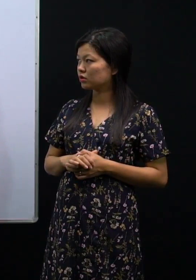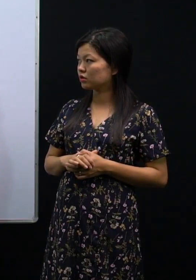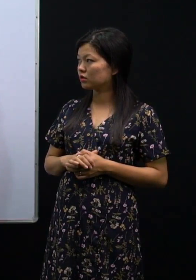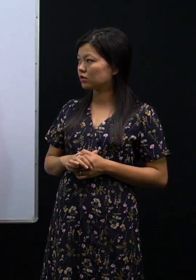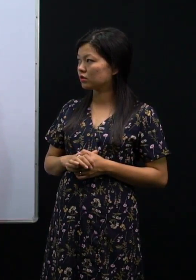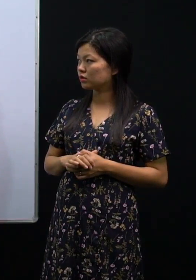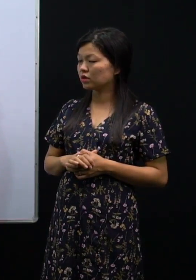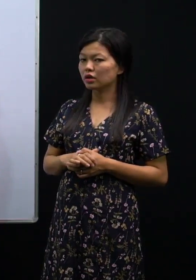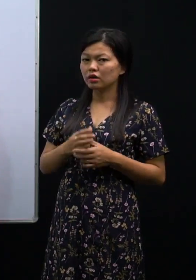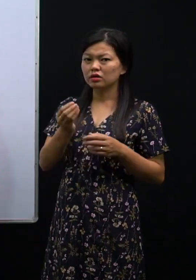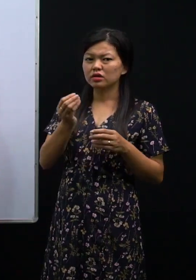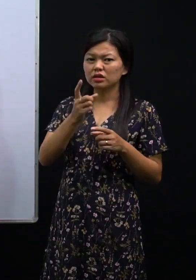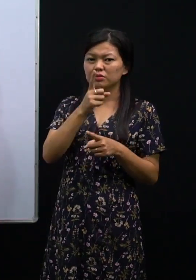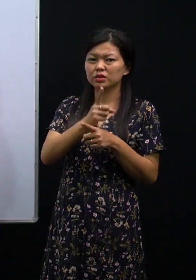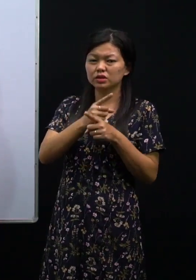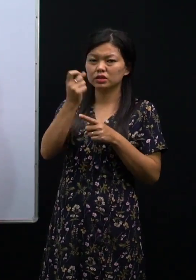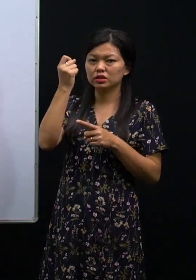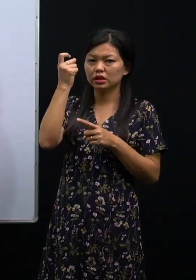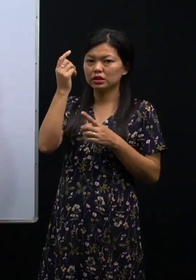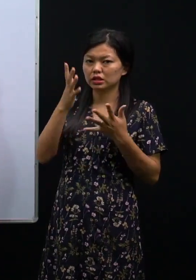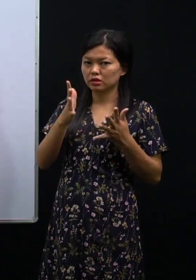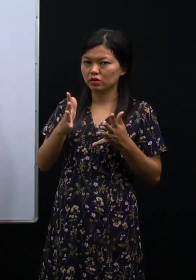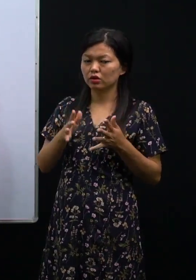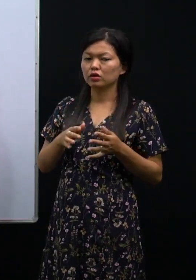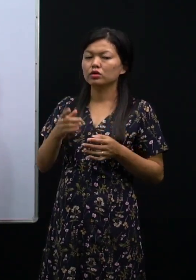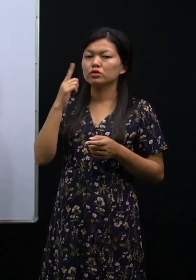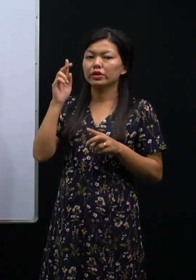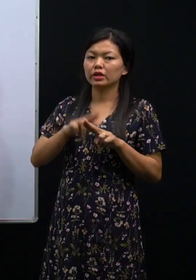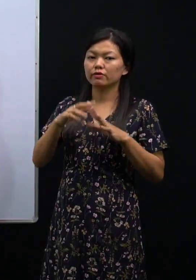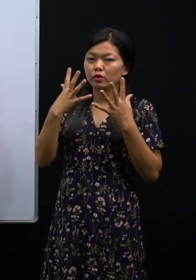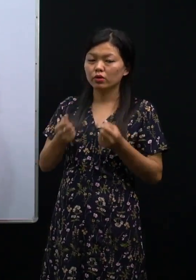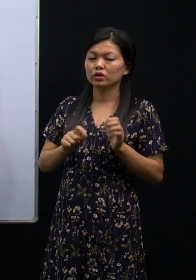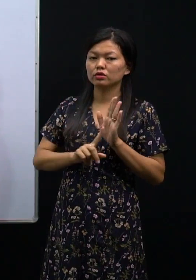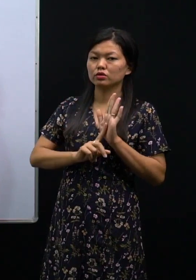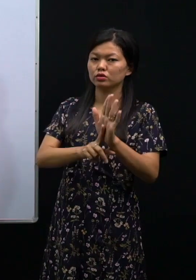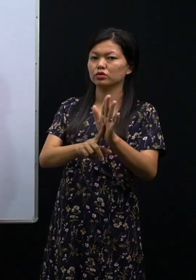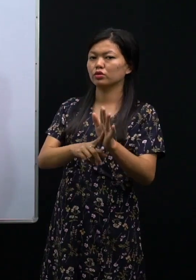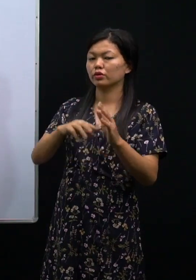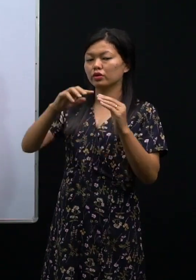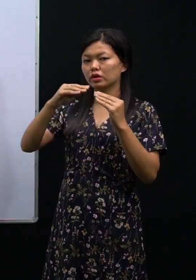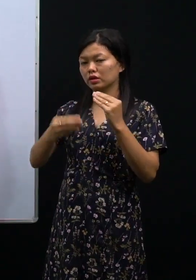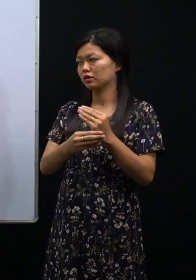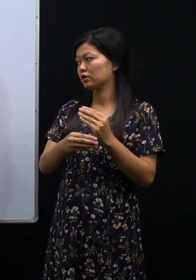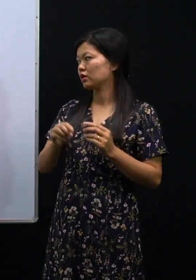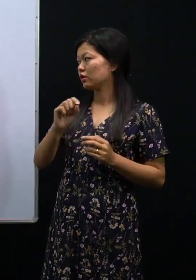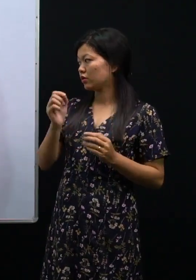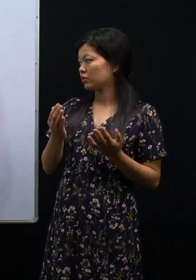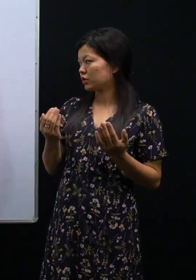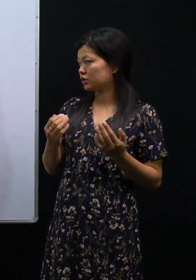they want to get exactly book answers. So for that sake of the book answers, you can write like this.